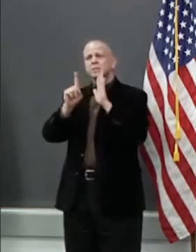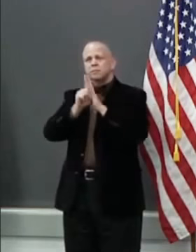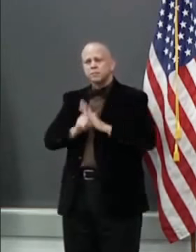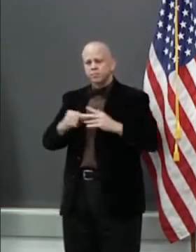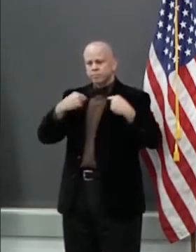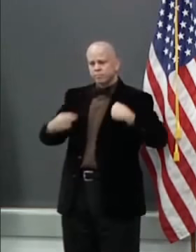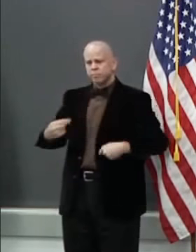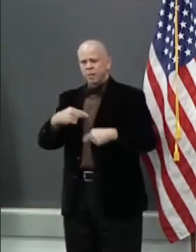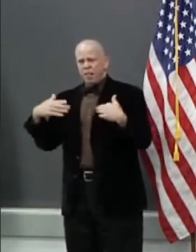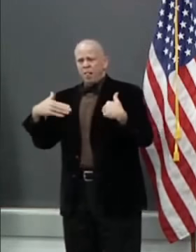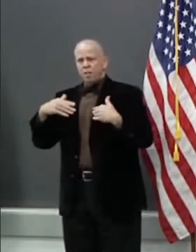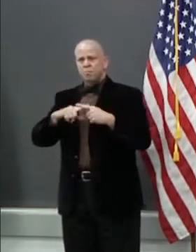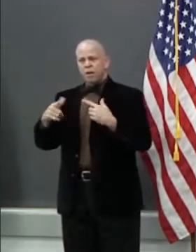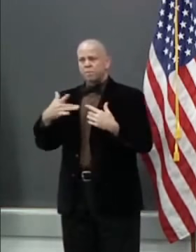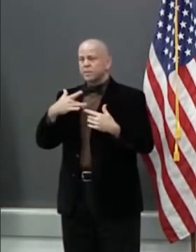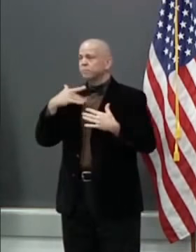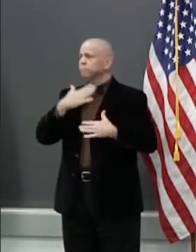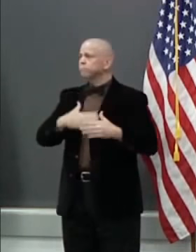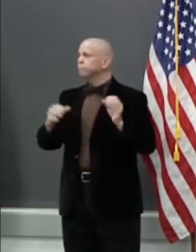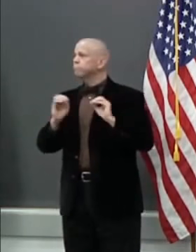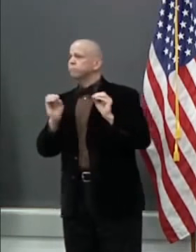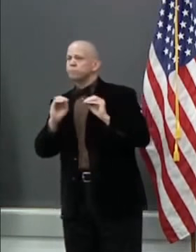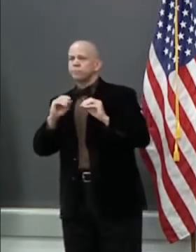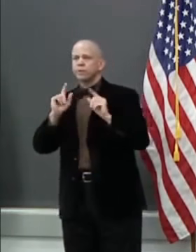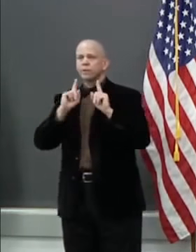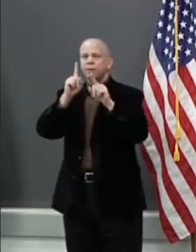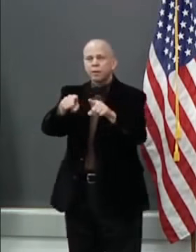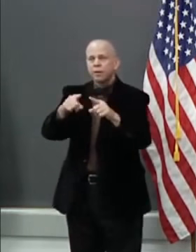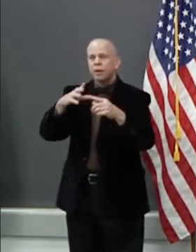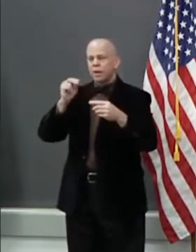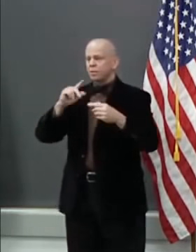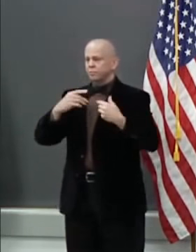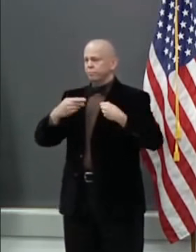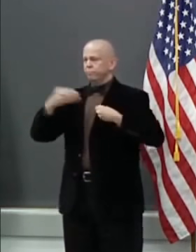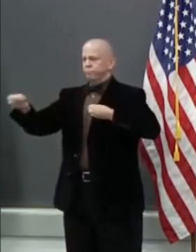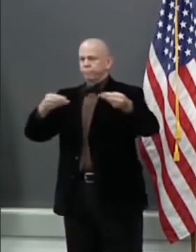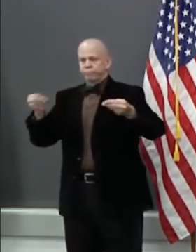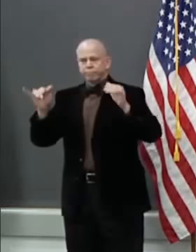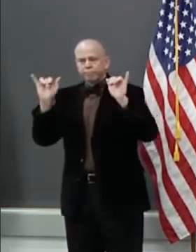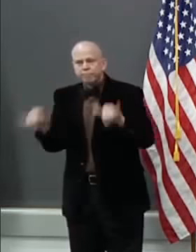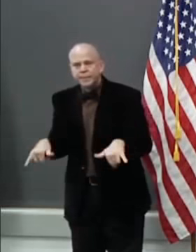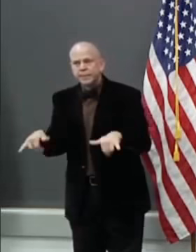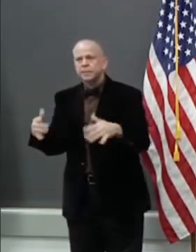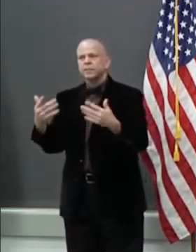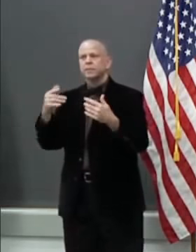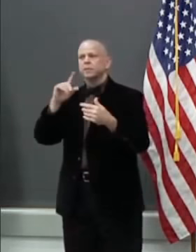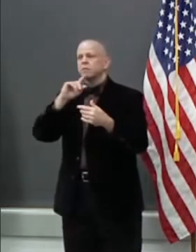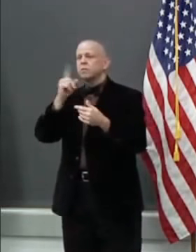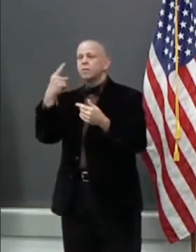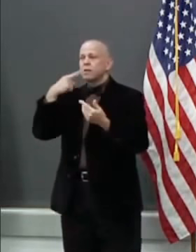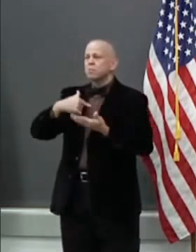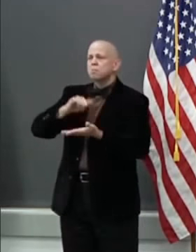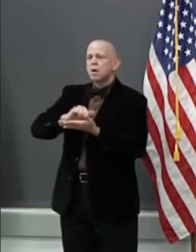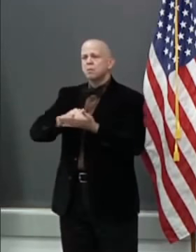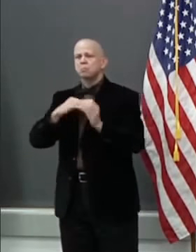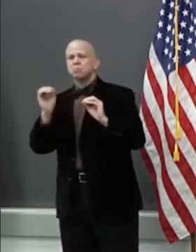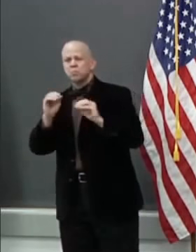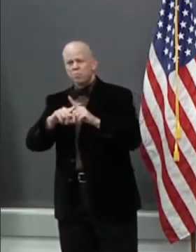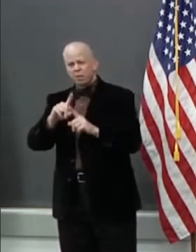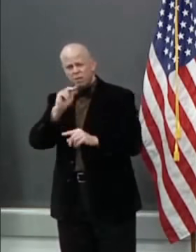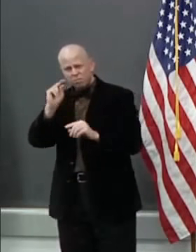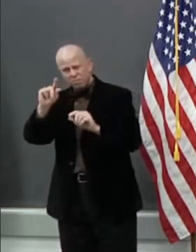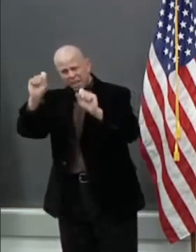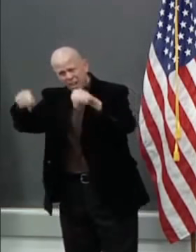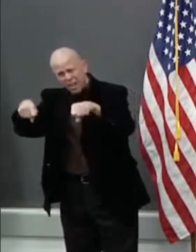going to get an infection from my best friend, from my aunt, from my sister. But unfortunately, that's what we're seeing. And as cases